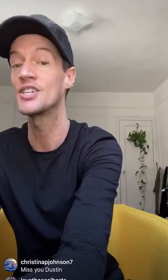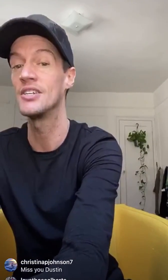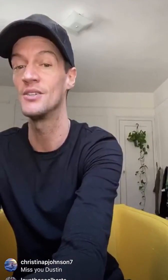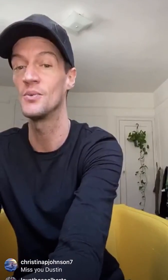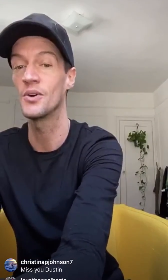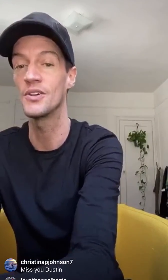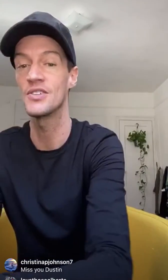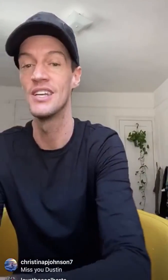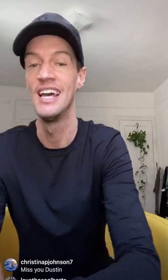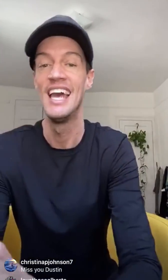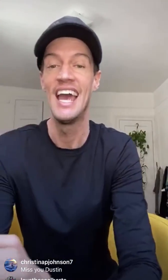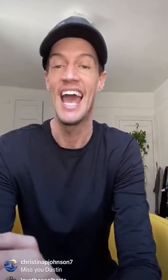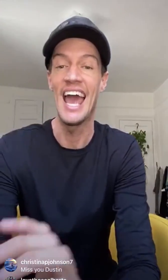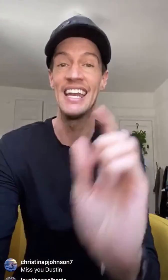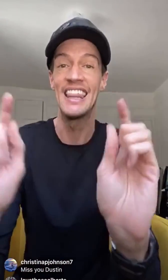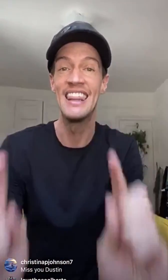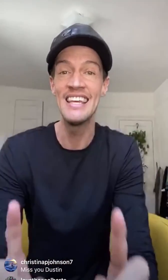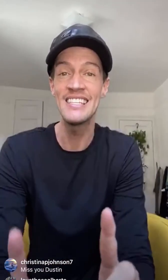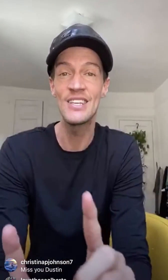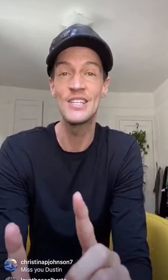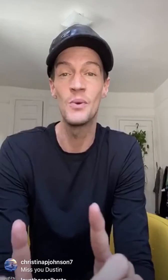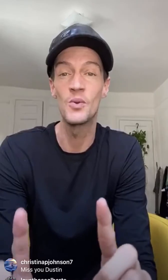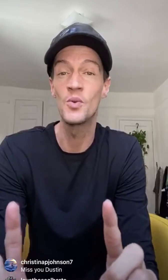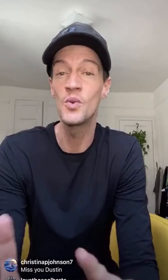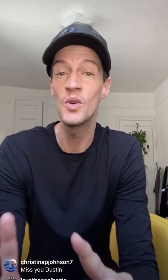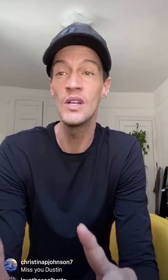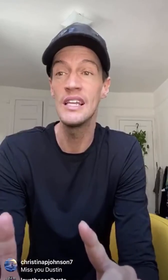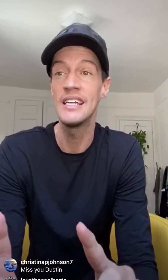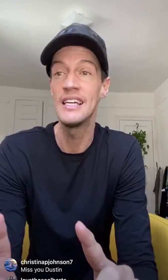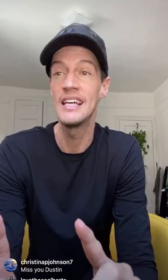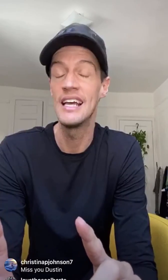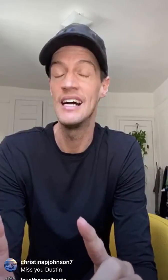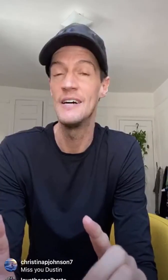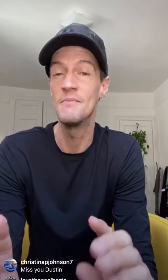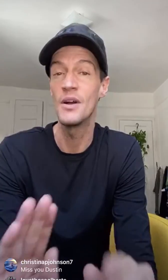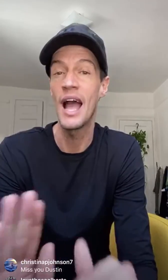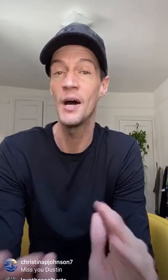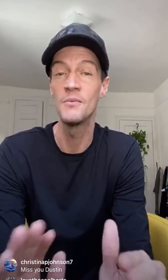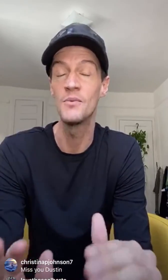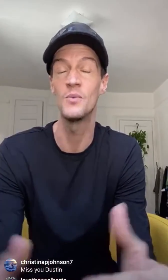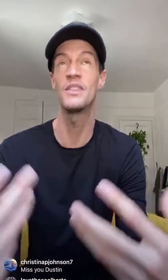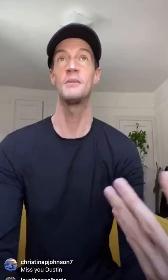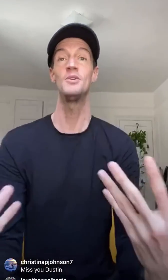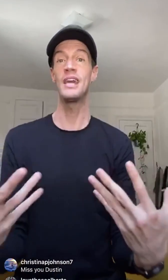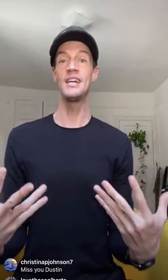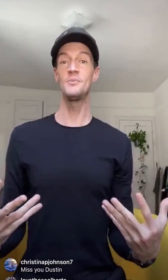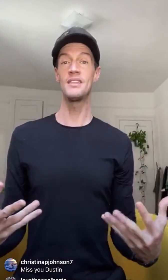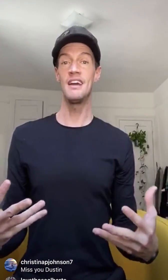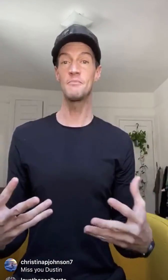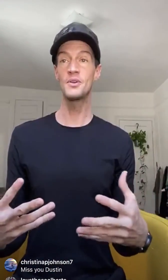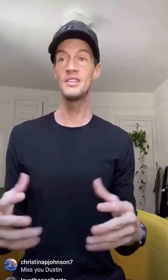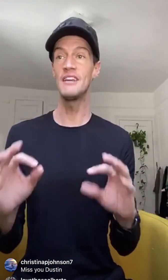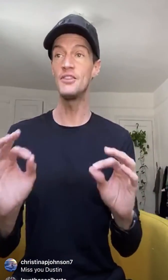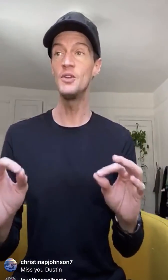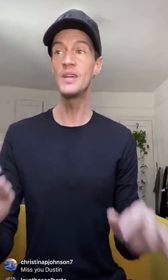But if you want a box, you just kind of show it here. So if you need a box. All right, so now we are going to transition